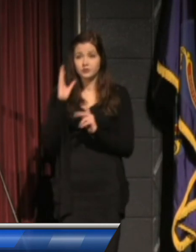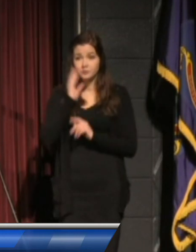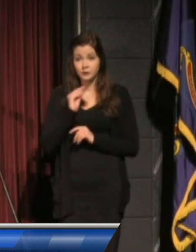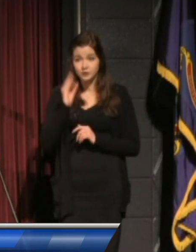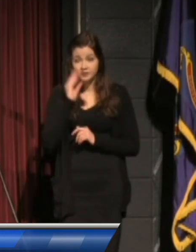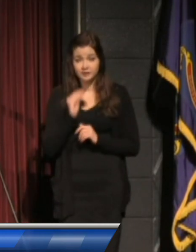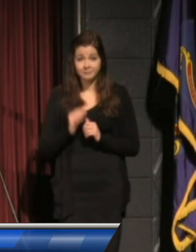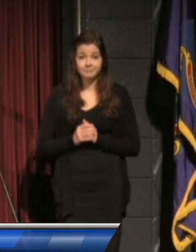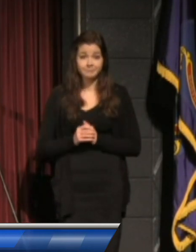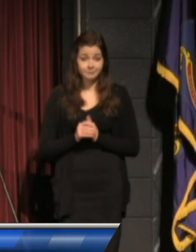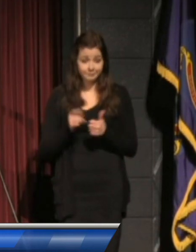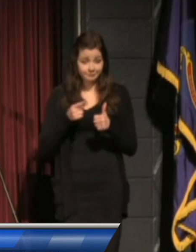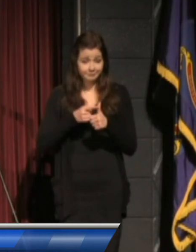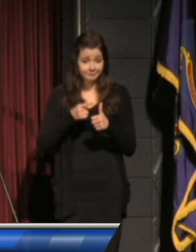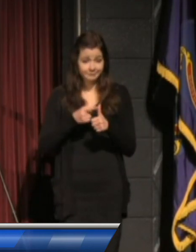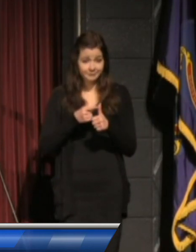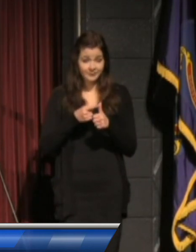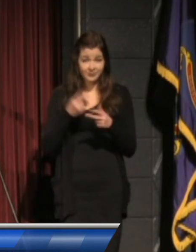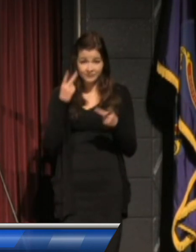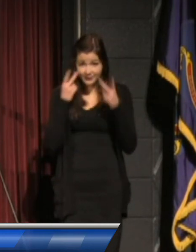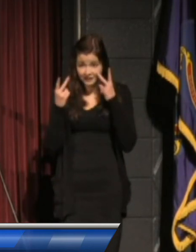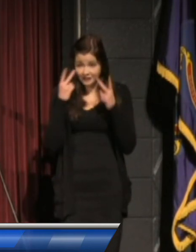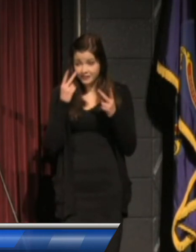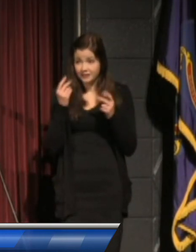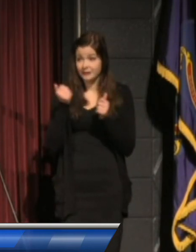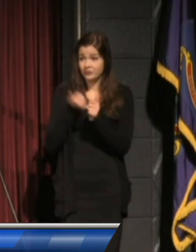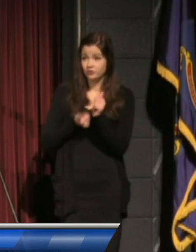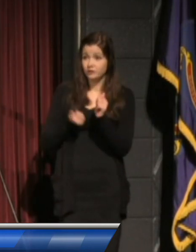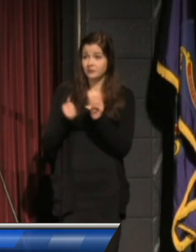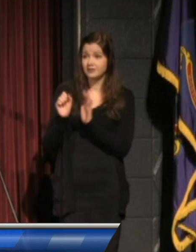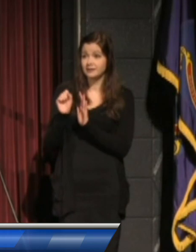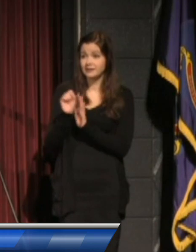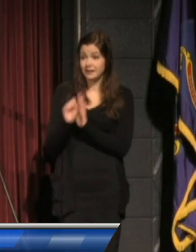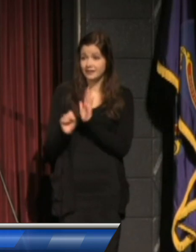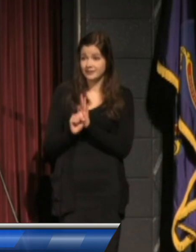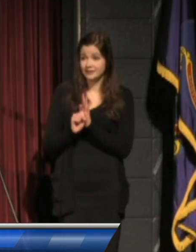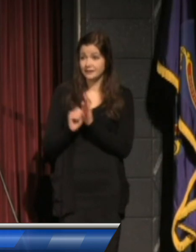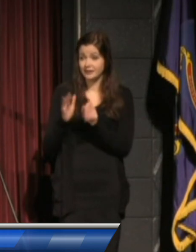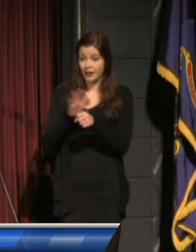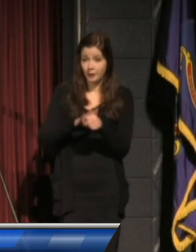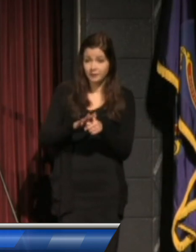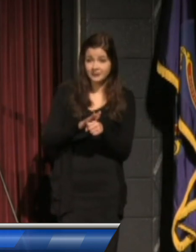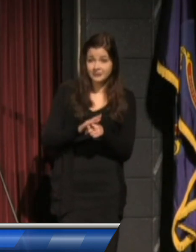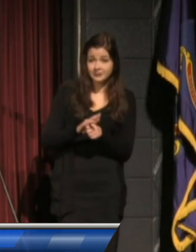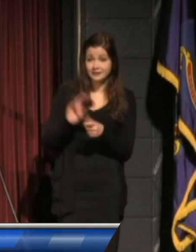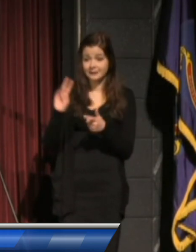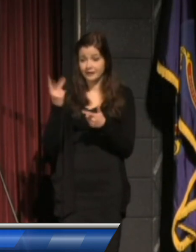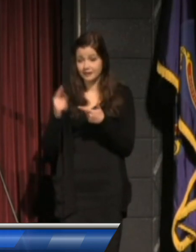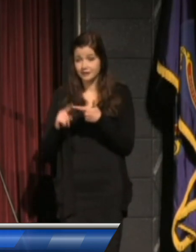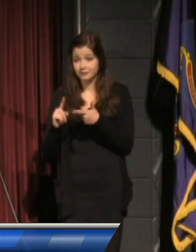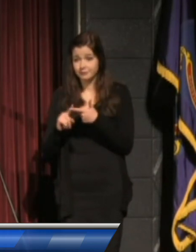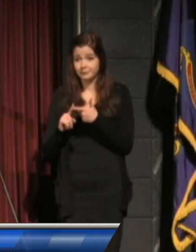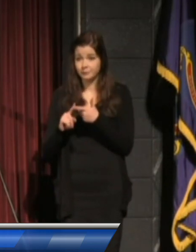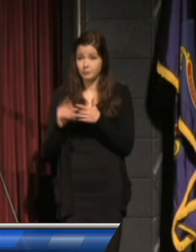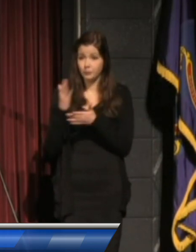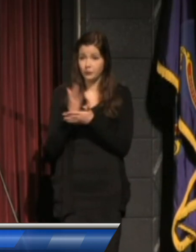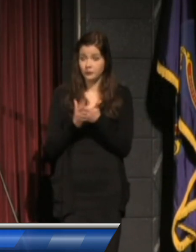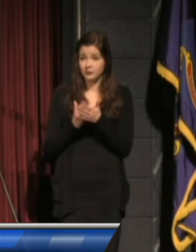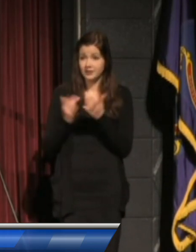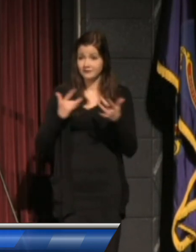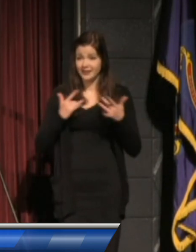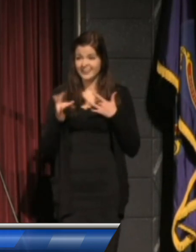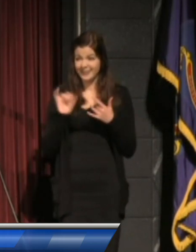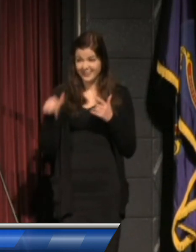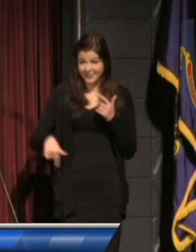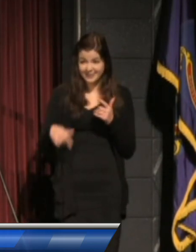particular. One is visiting each of our state's unique campuses, and the second is being a part of the milestone event such as